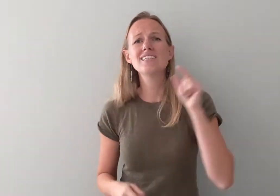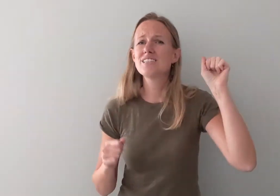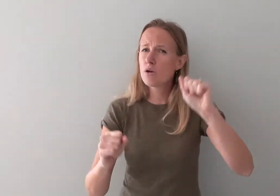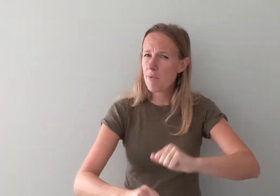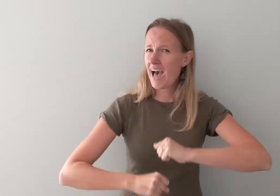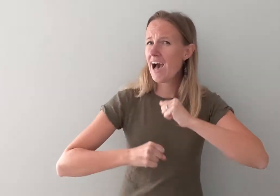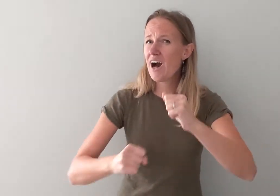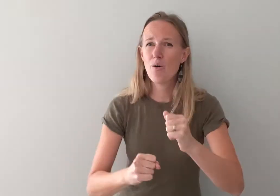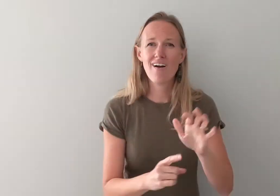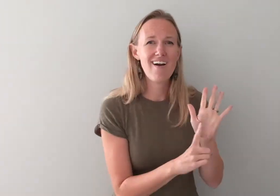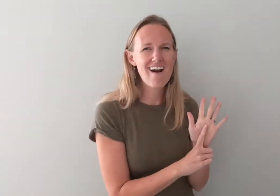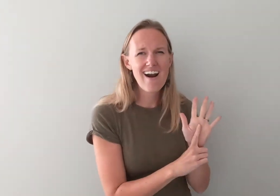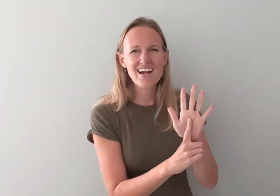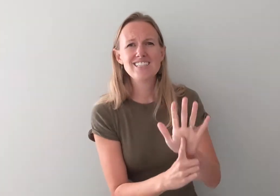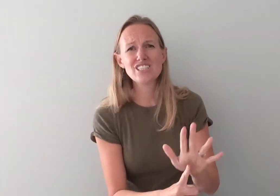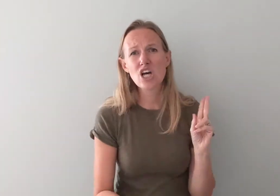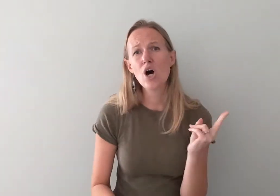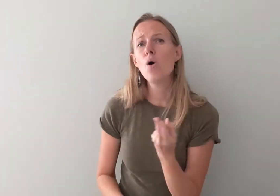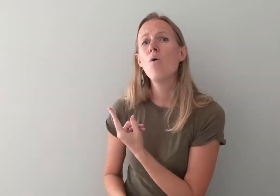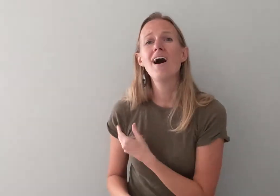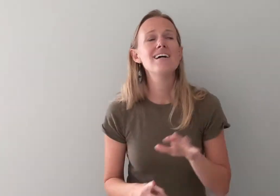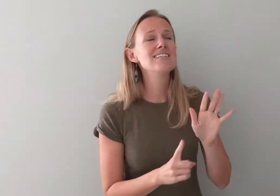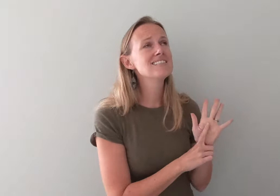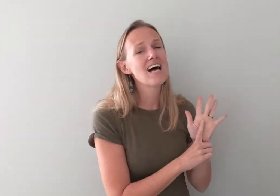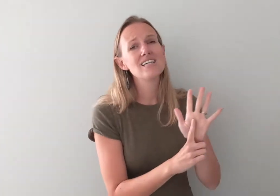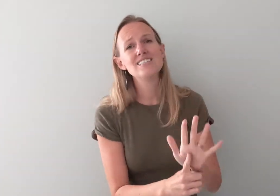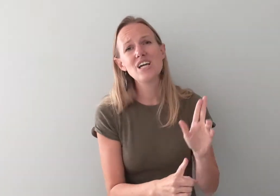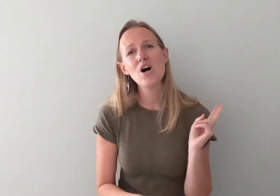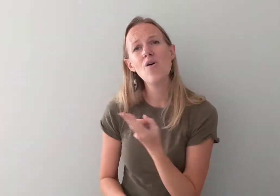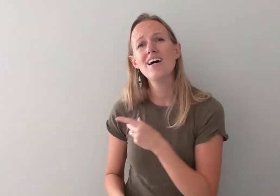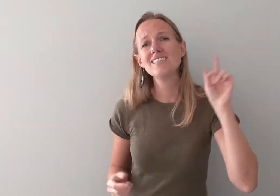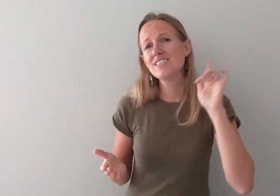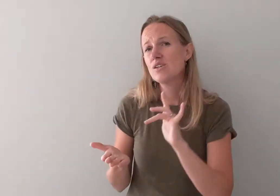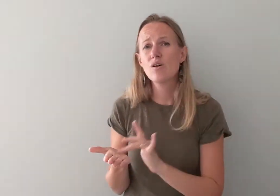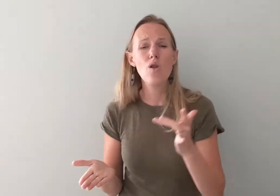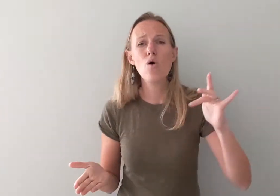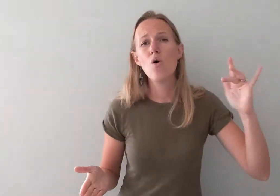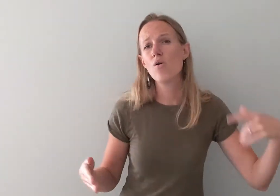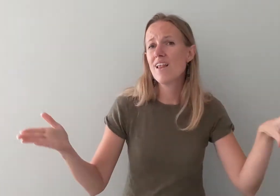us your power. Show us your glory,